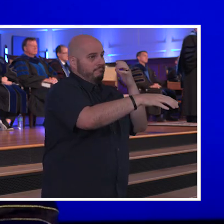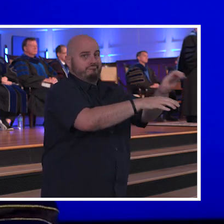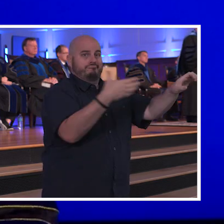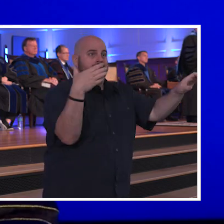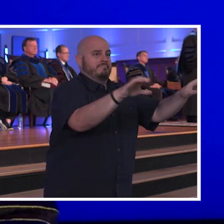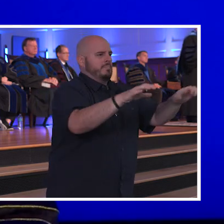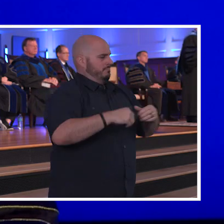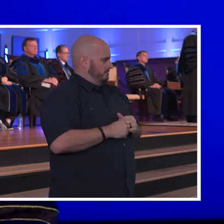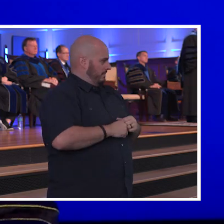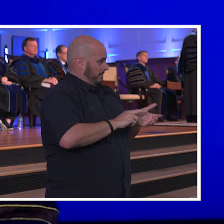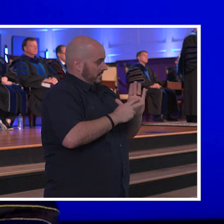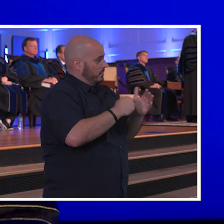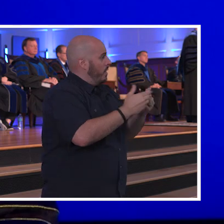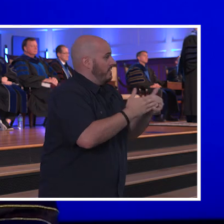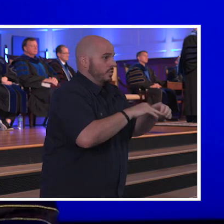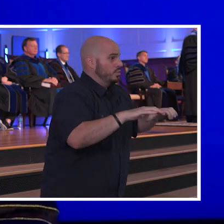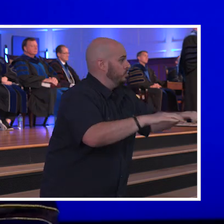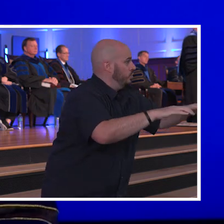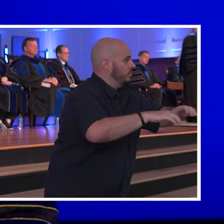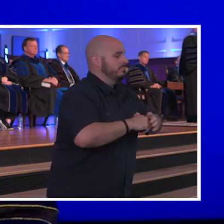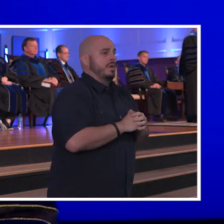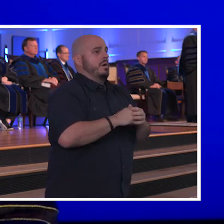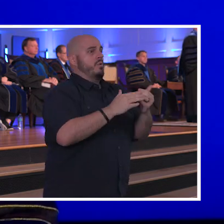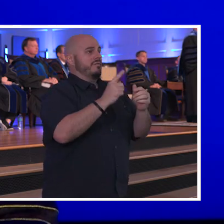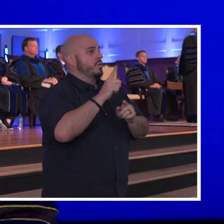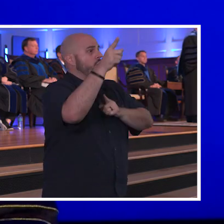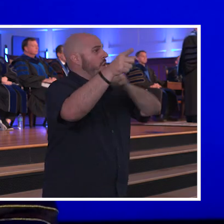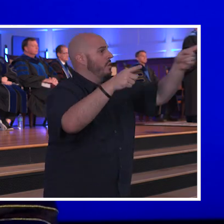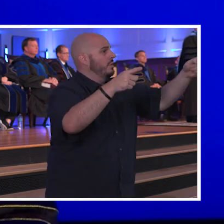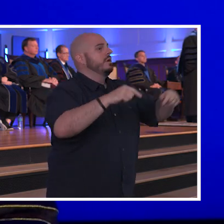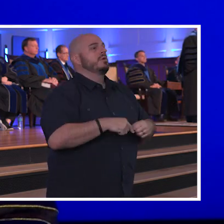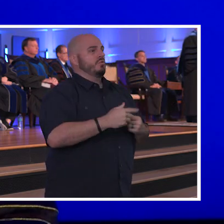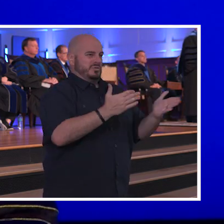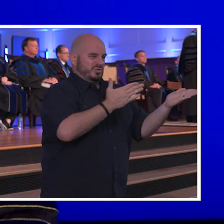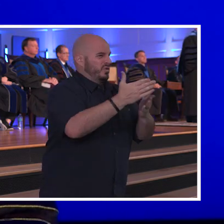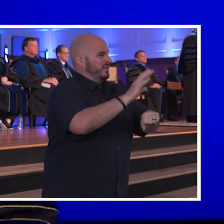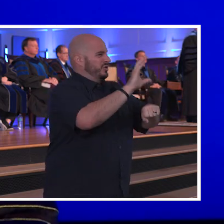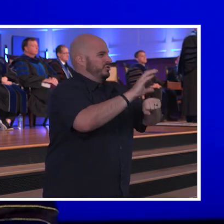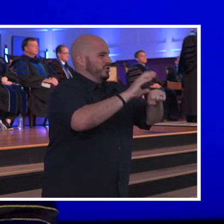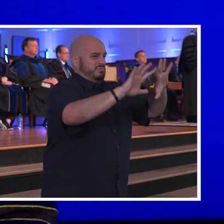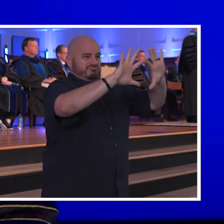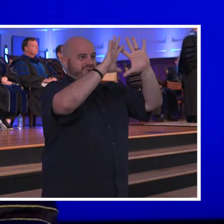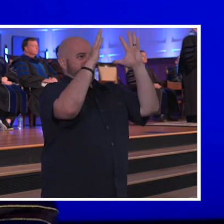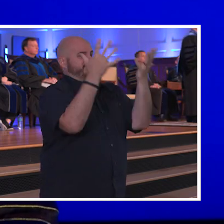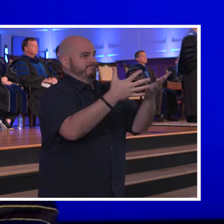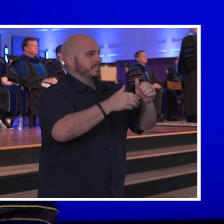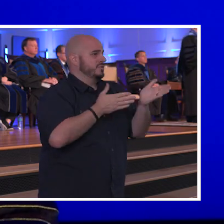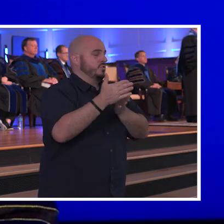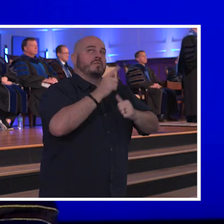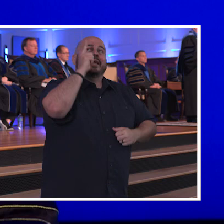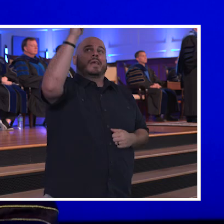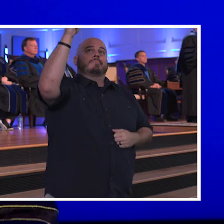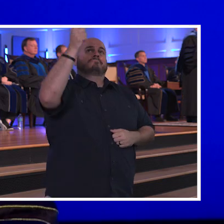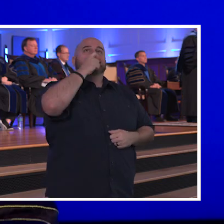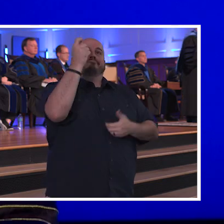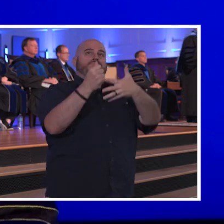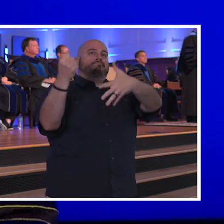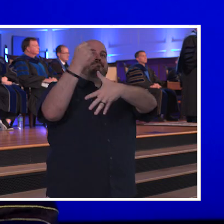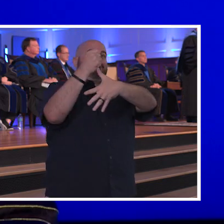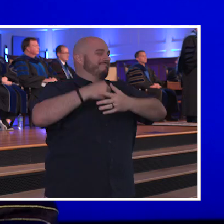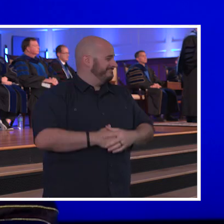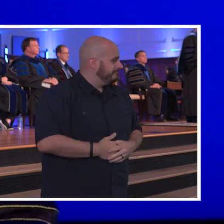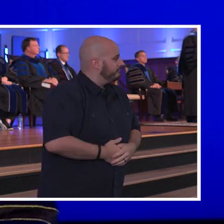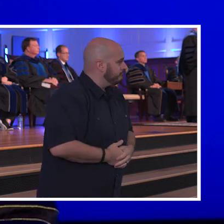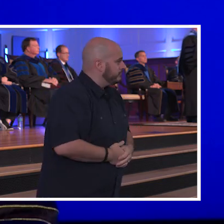will indeed be a Great Commission Christian serving the church and serving our Lord. Next week, we will have what we